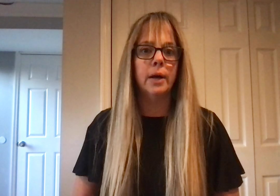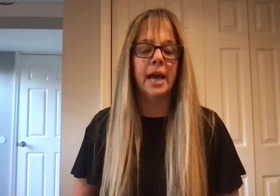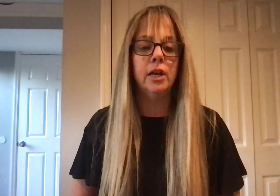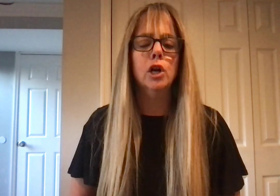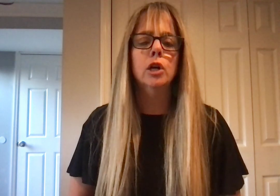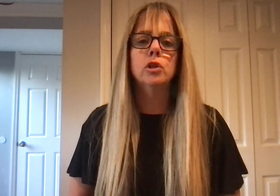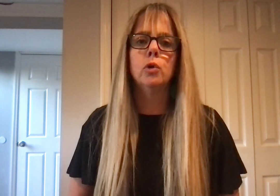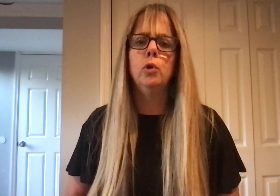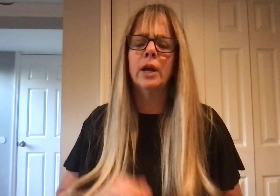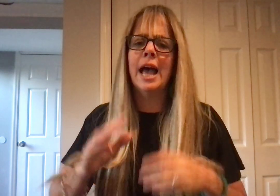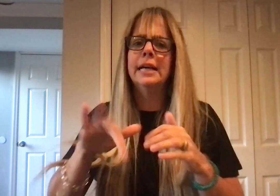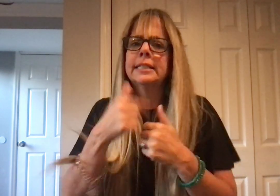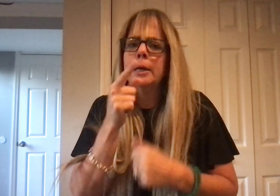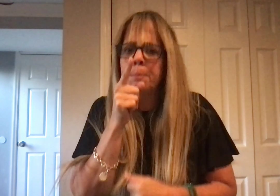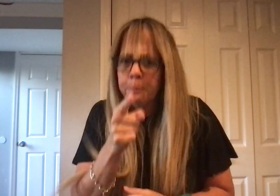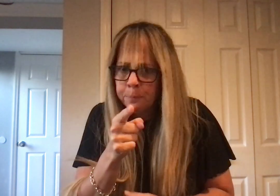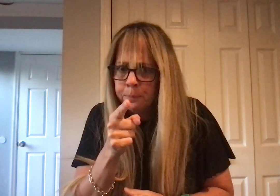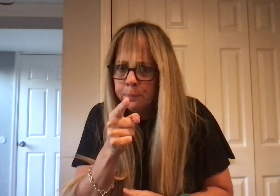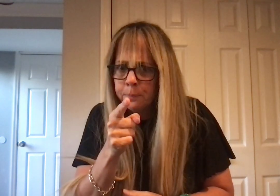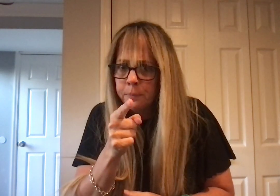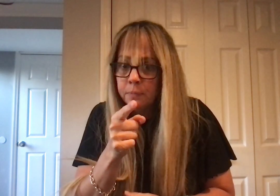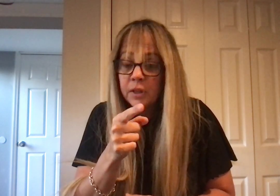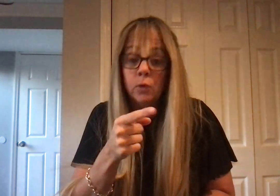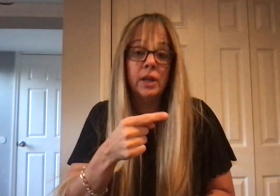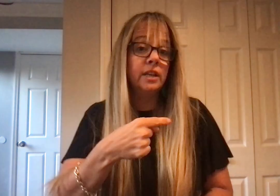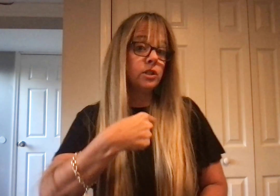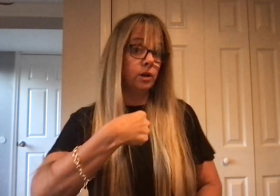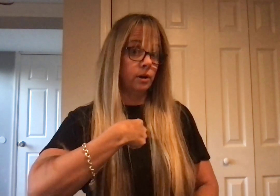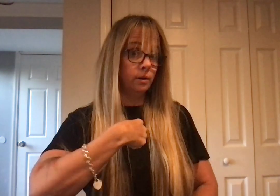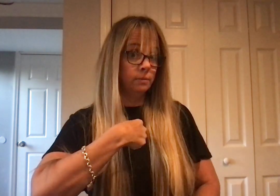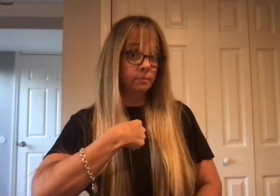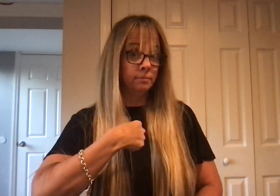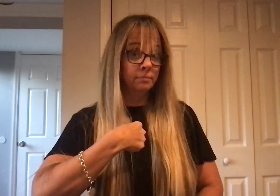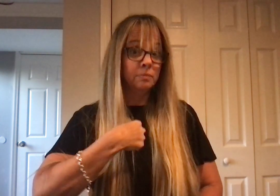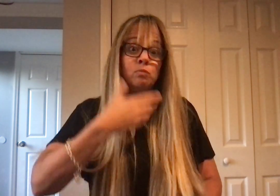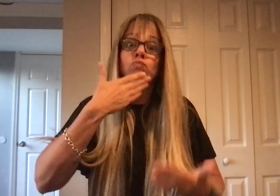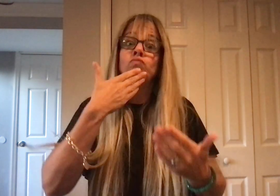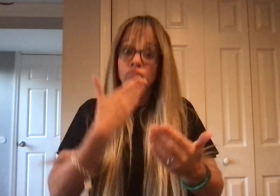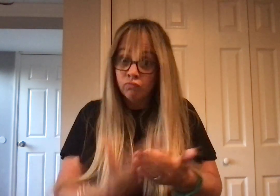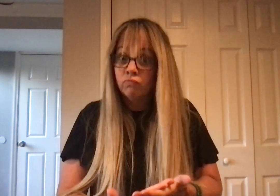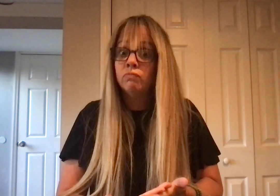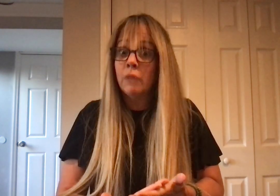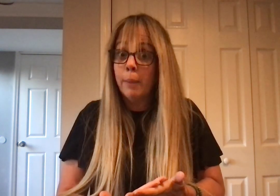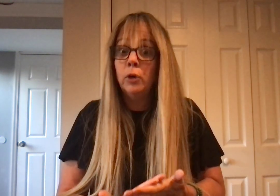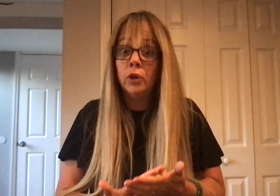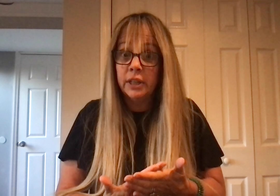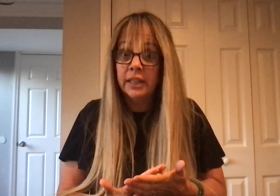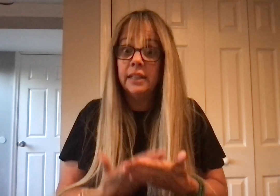Okay. So you can ask, then you can answer, I'm good.